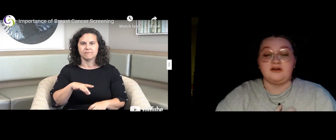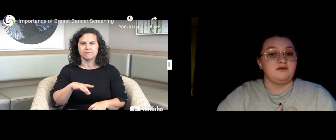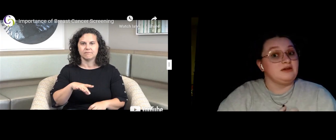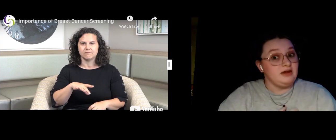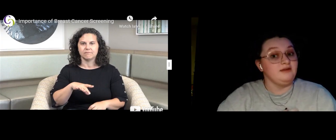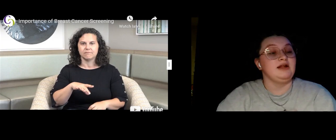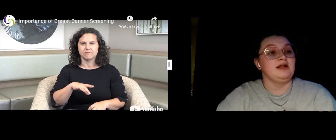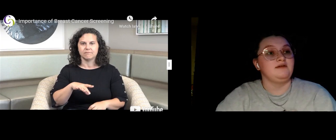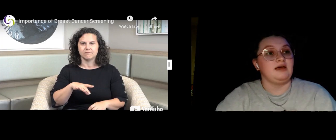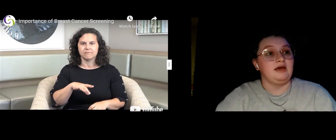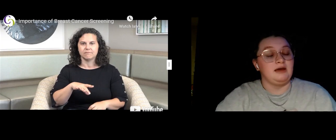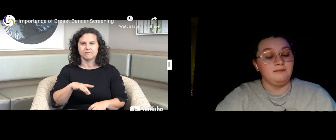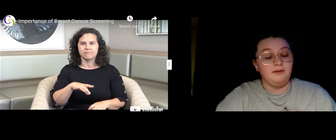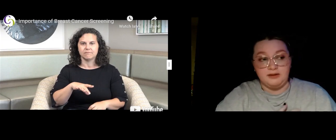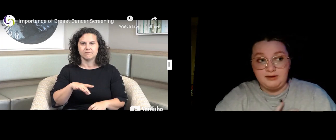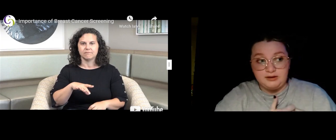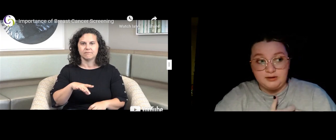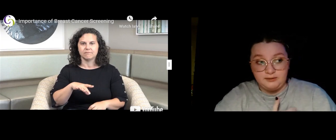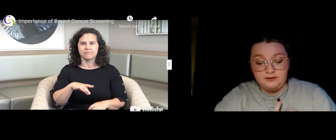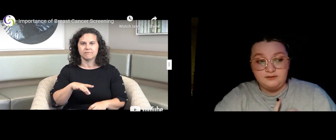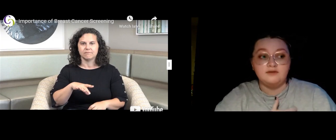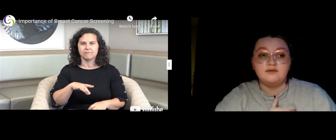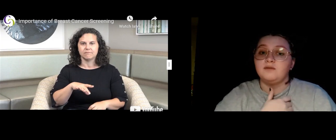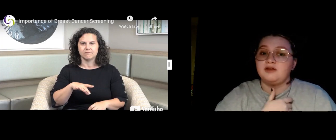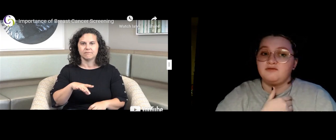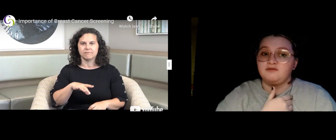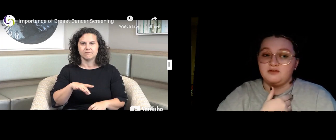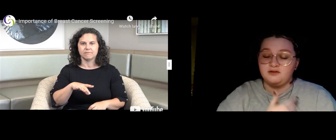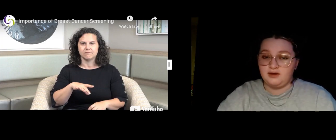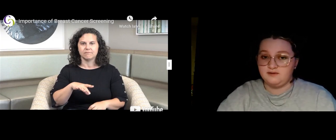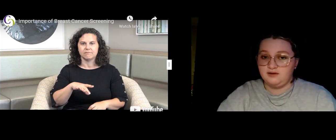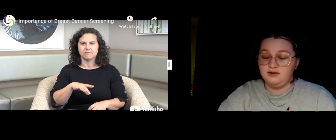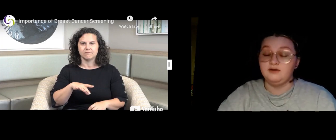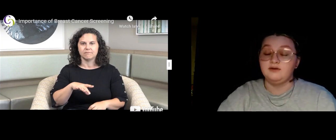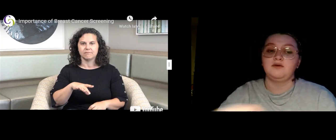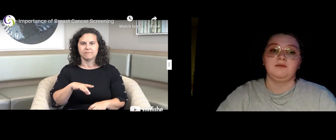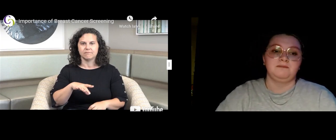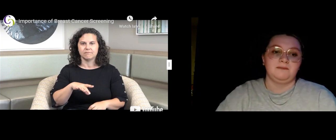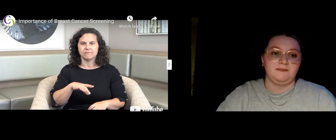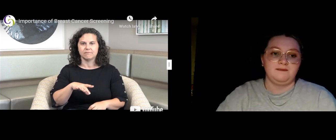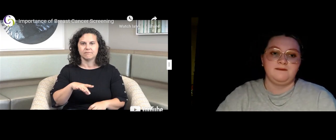The doctor's like, yeah, that is a polyp in your breast, so they did further testing.